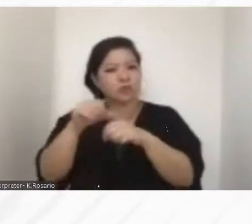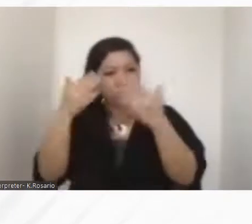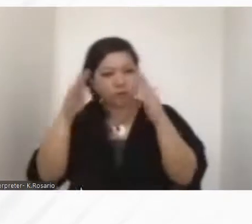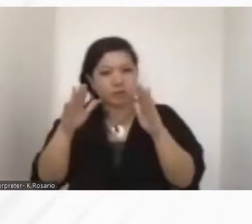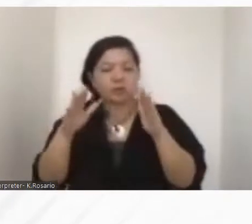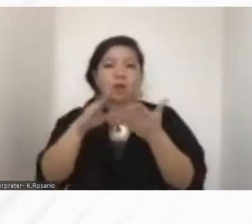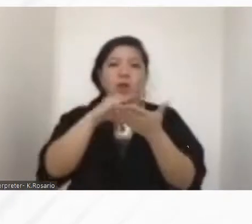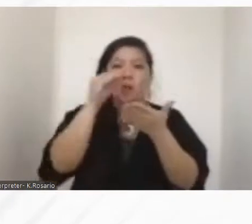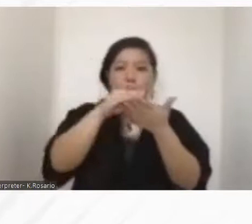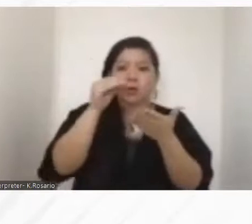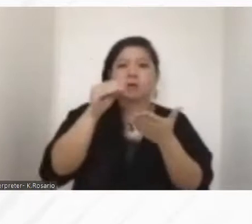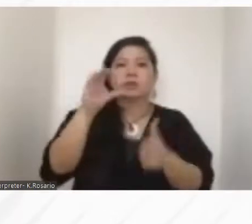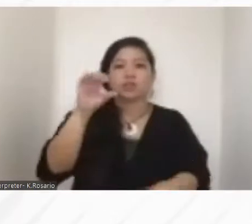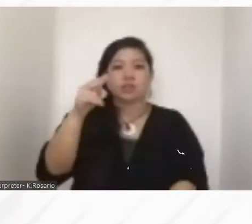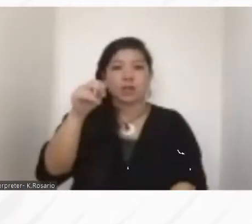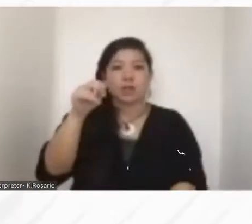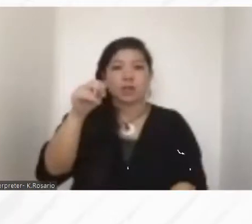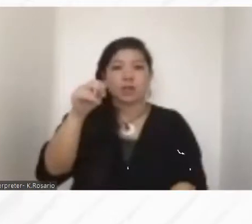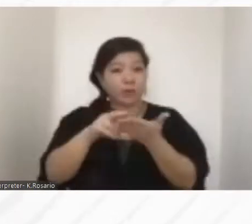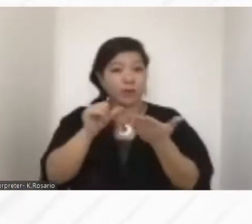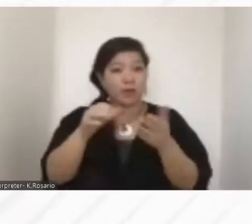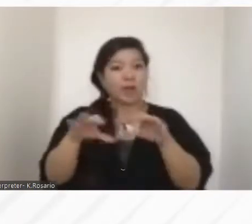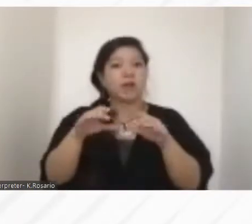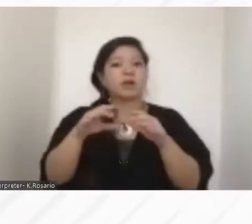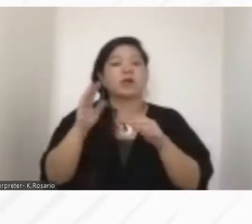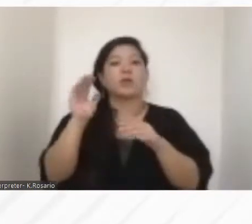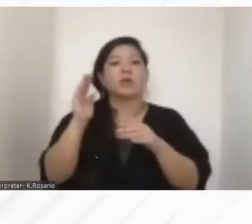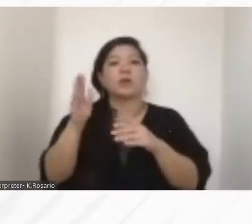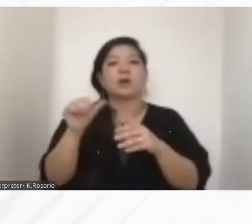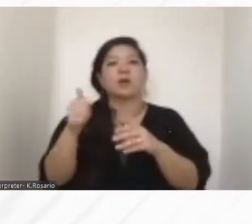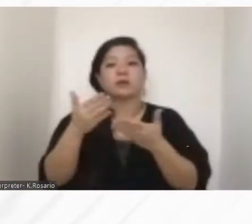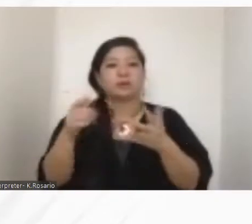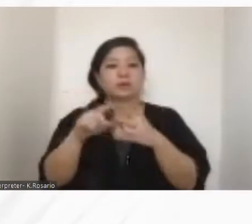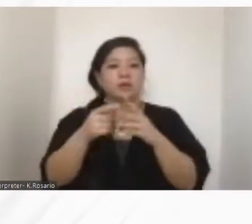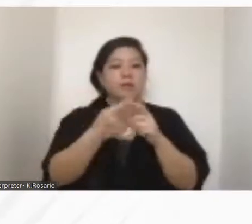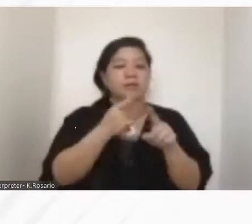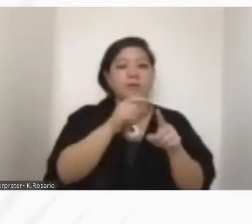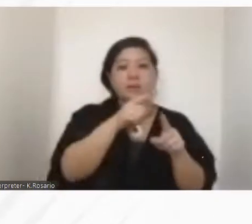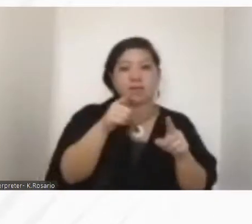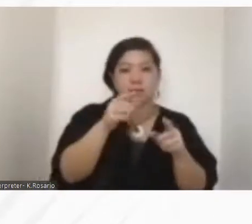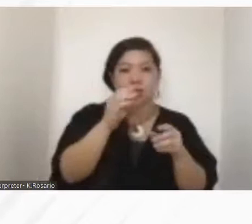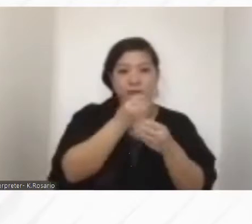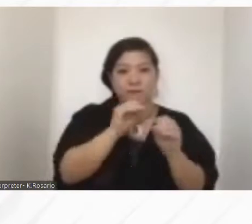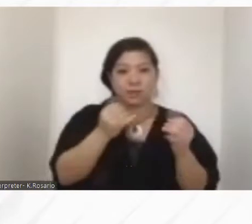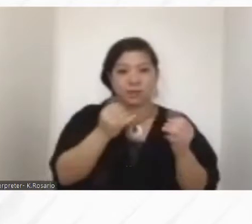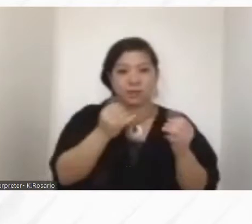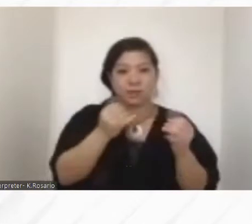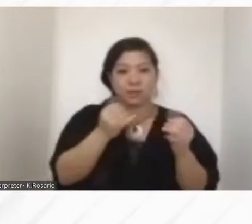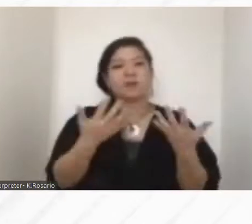report and the hypertension call to action, as well as other initiatives from my office. Now, as I wrap it